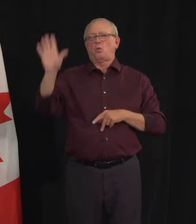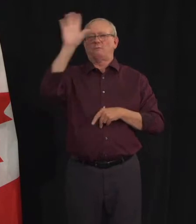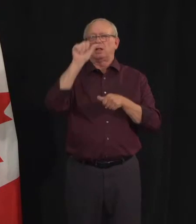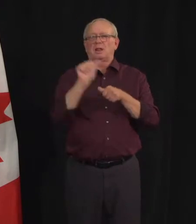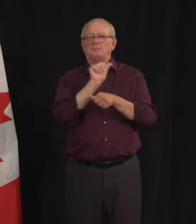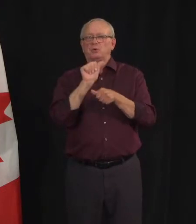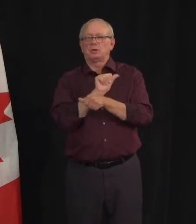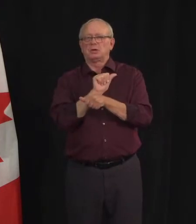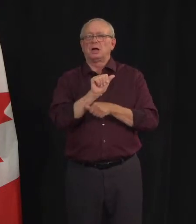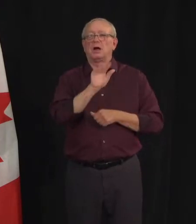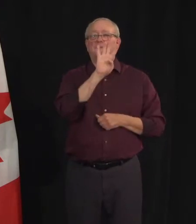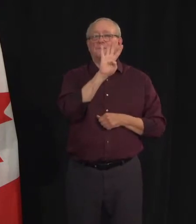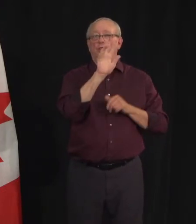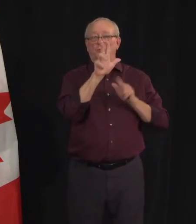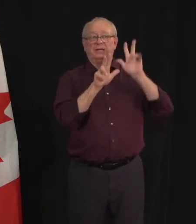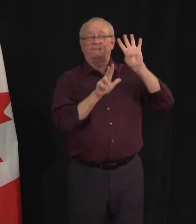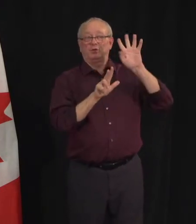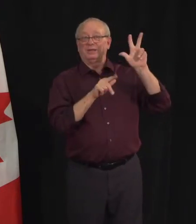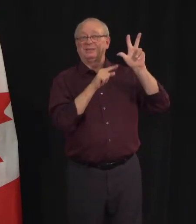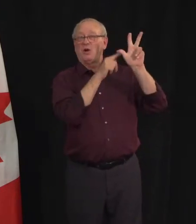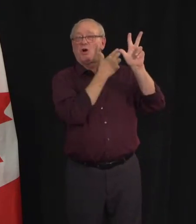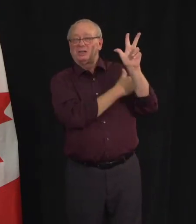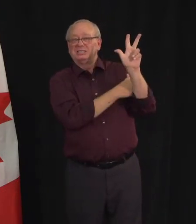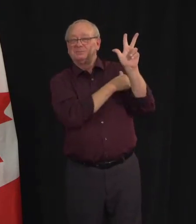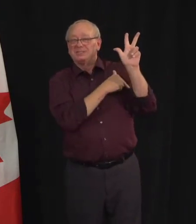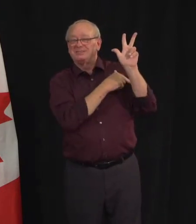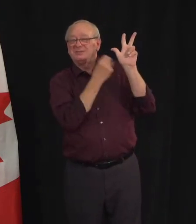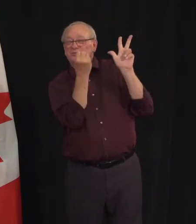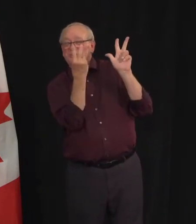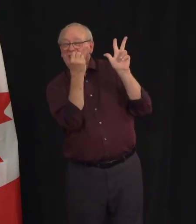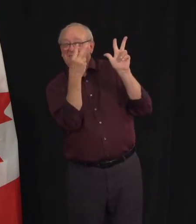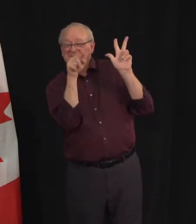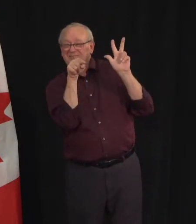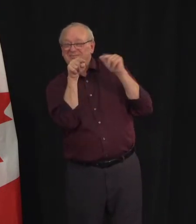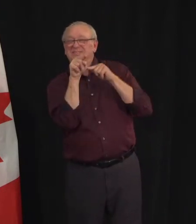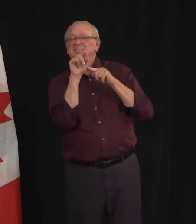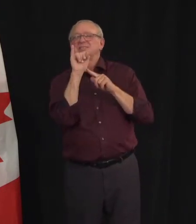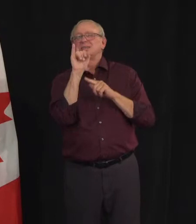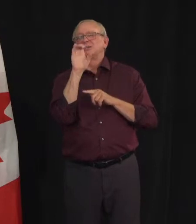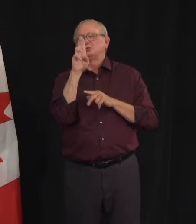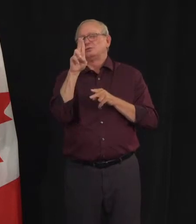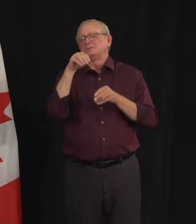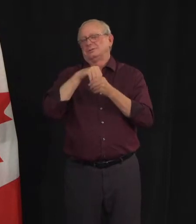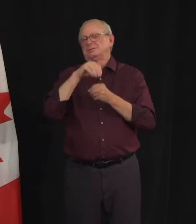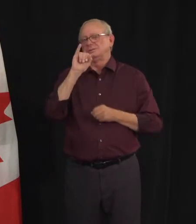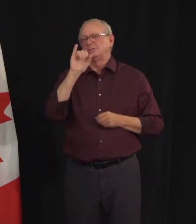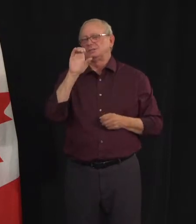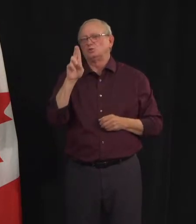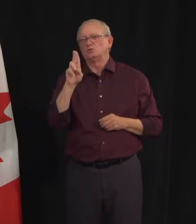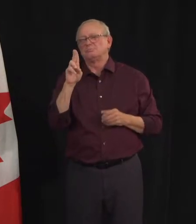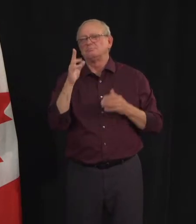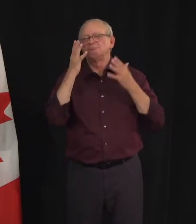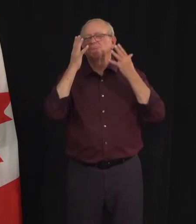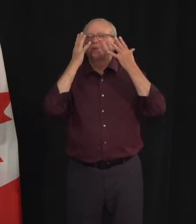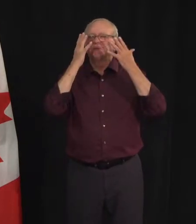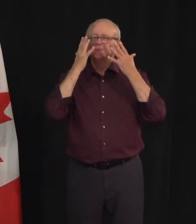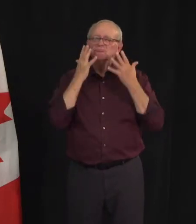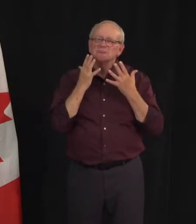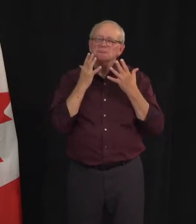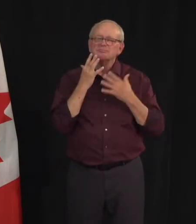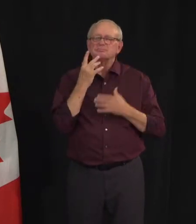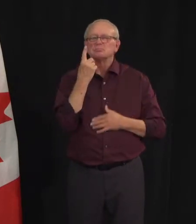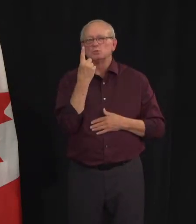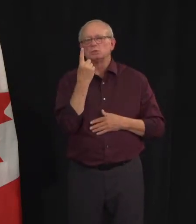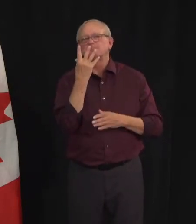people are in hospital, including 12 in intensive care. Tragically, I am reporting one additional death